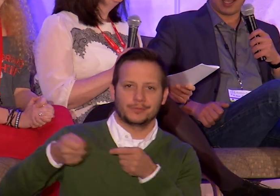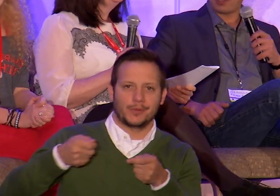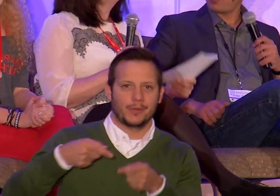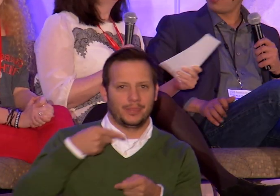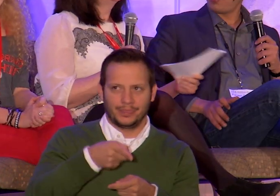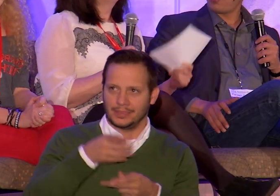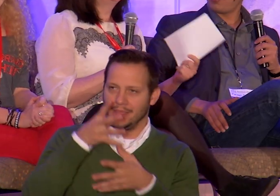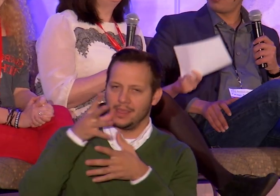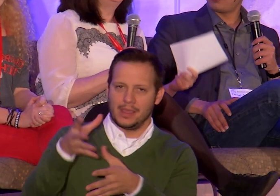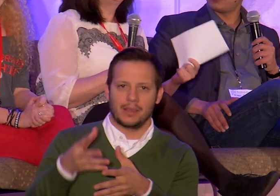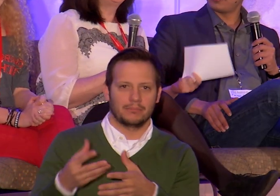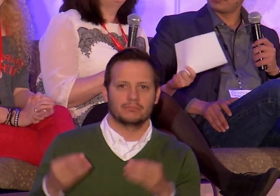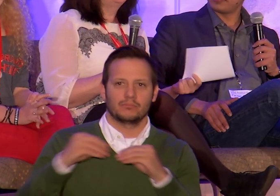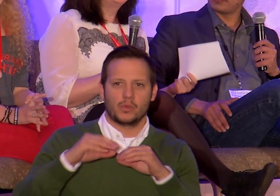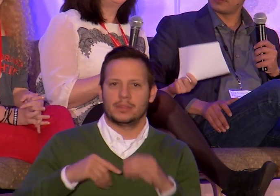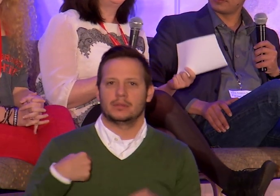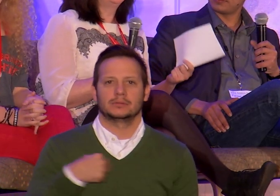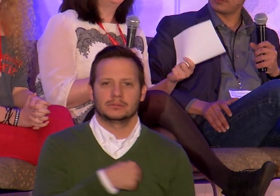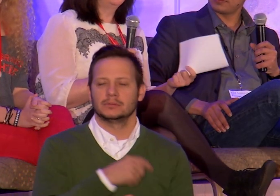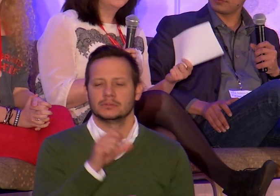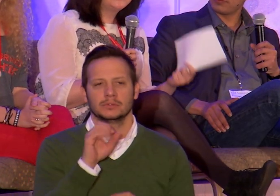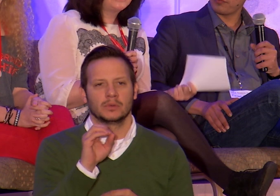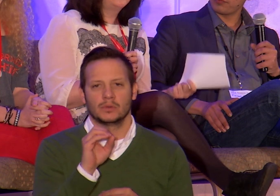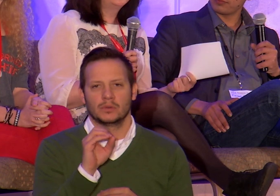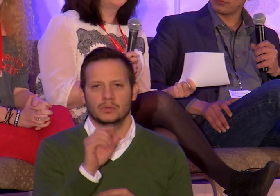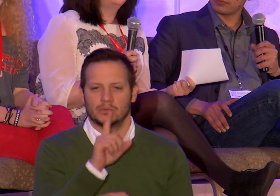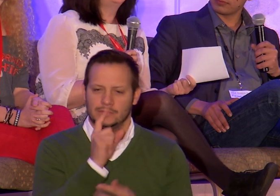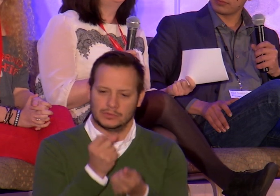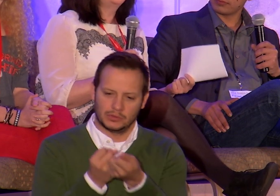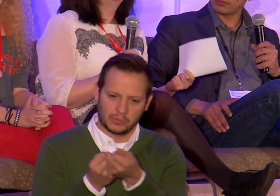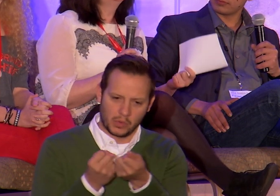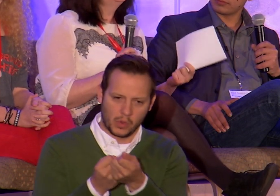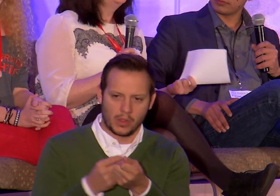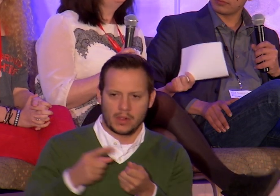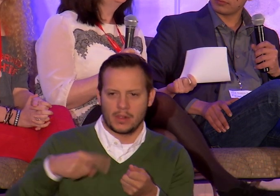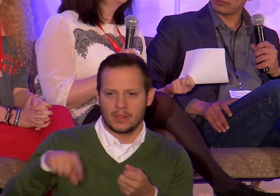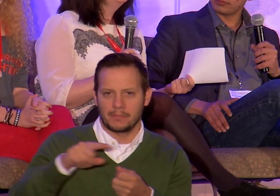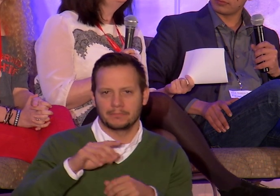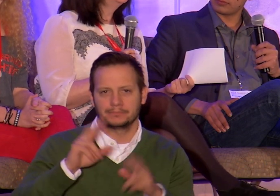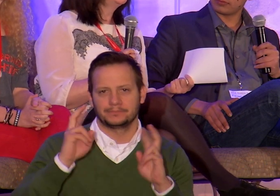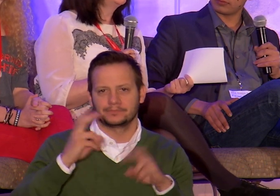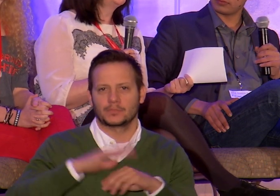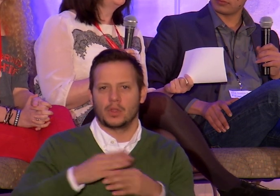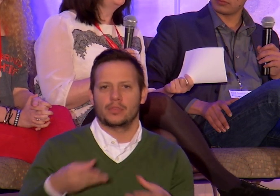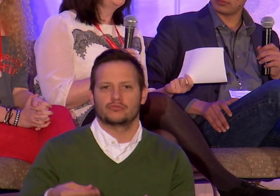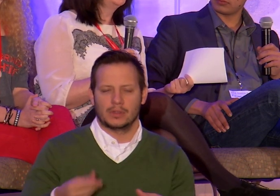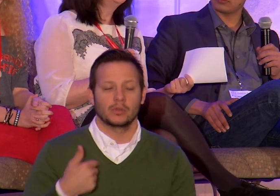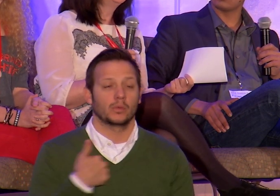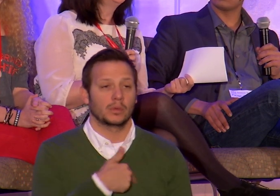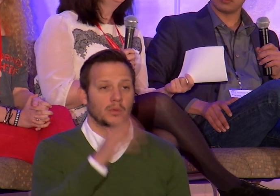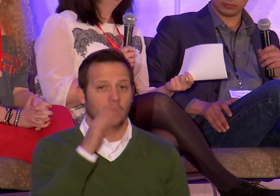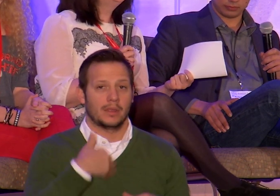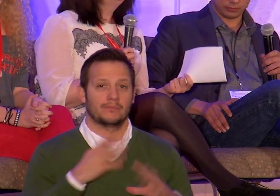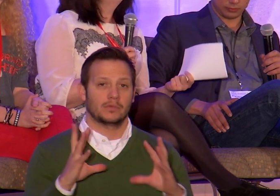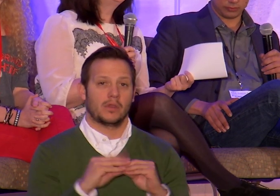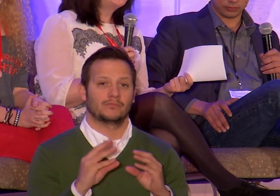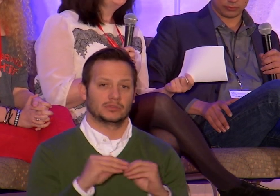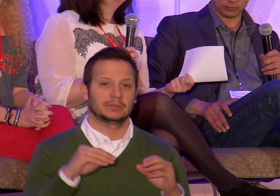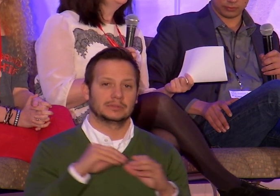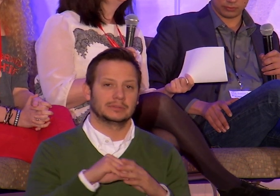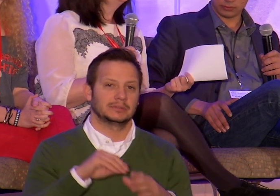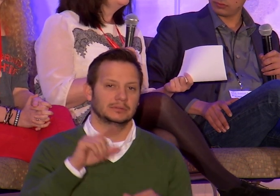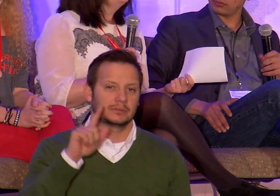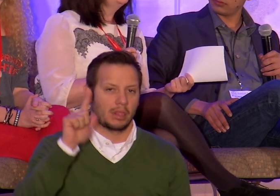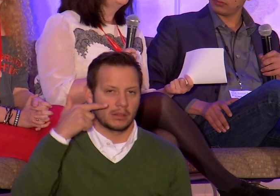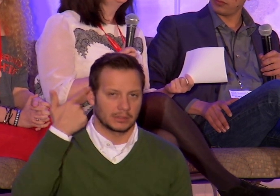So I think it's a question of really supporting the secularists on the ground. We're having a conference in October in London to do